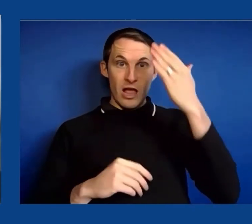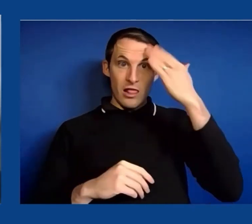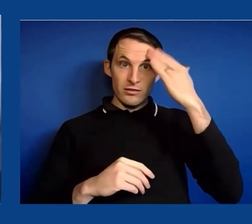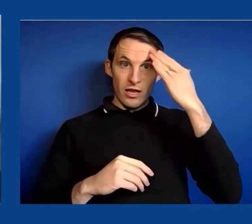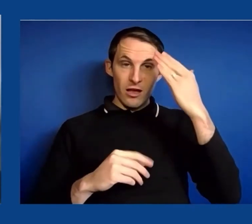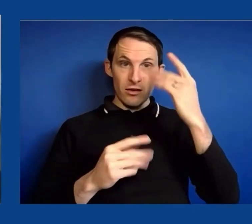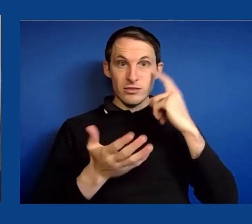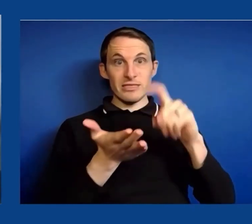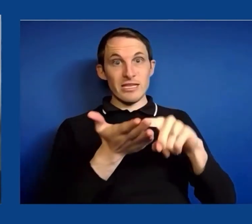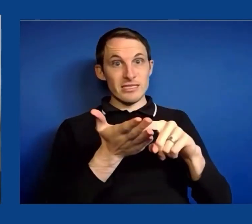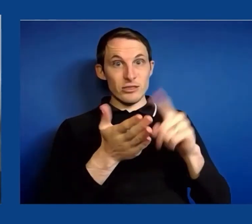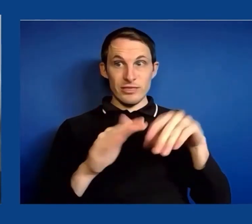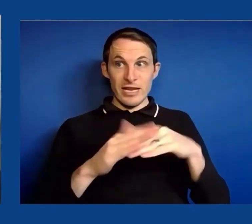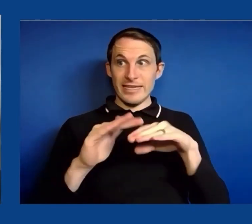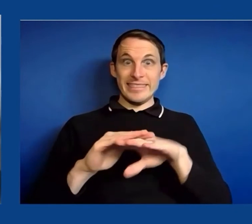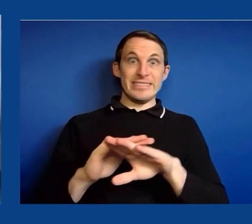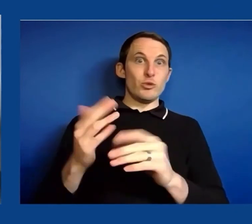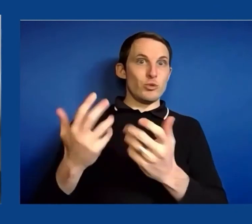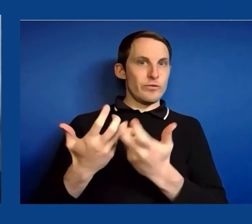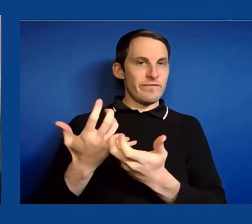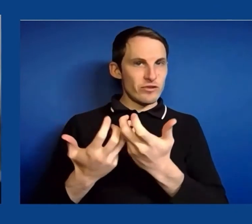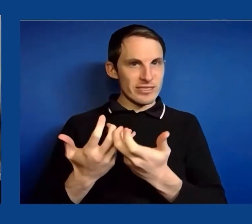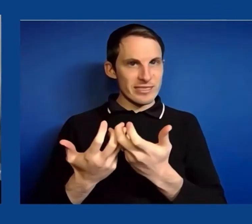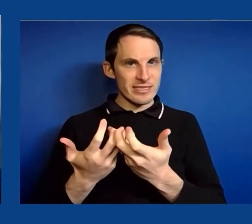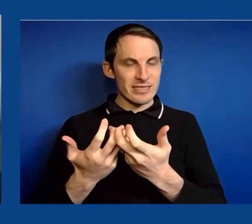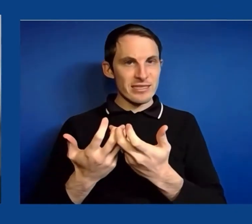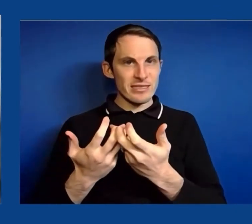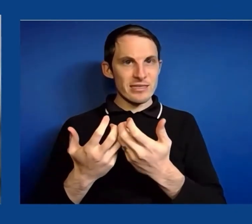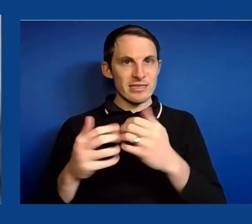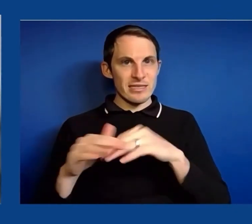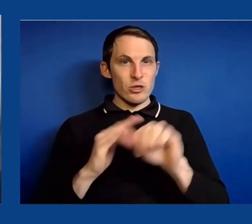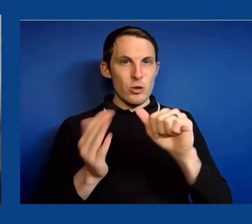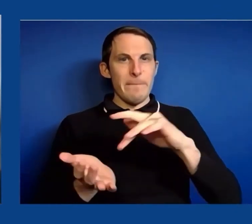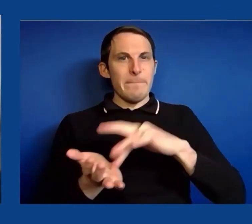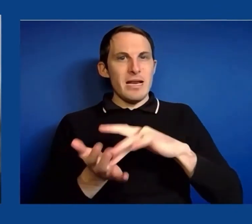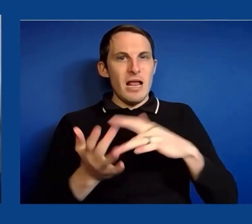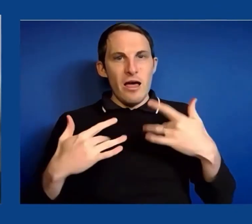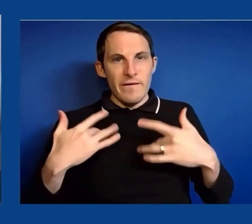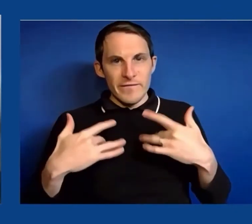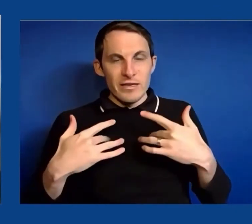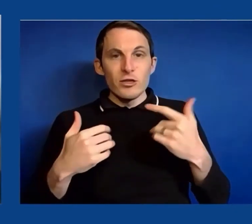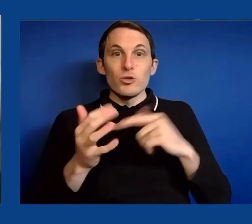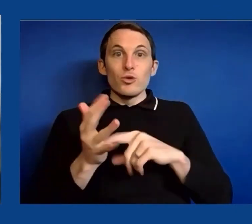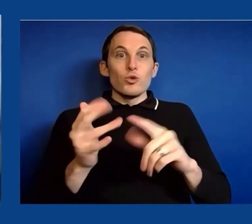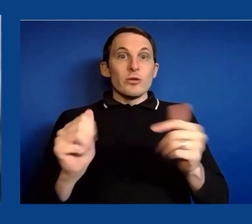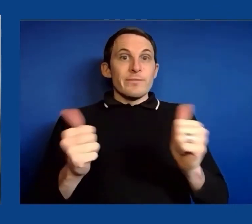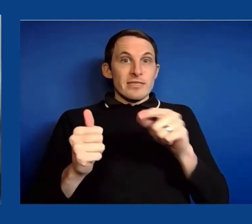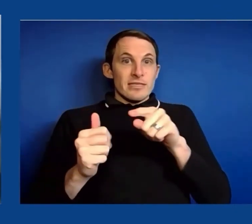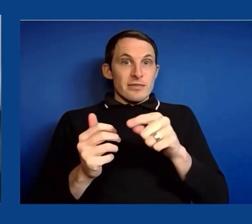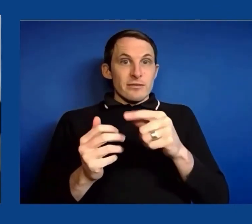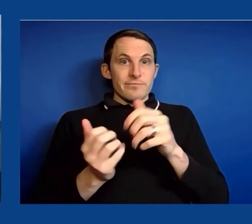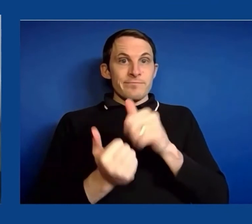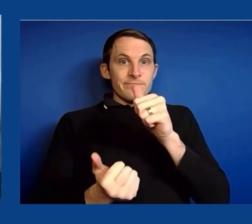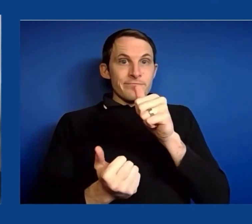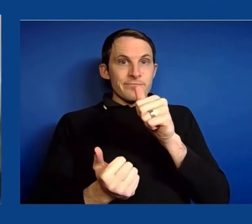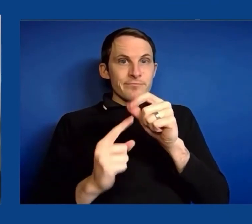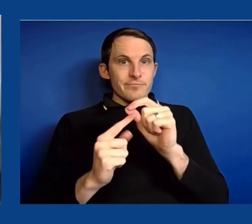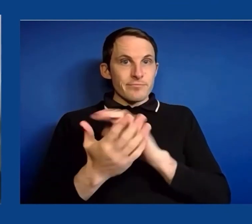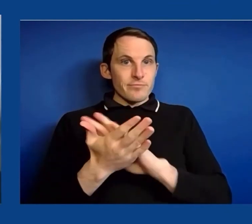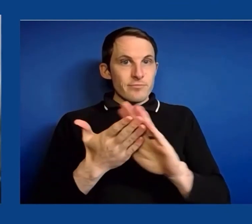a university in midlife to complete this qualification?